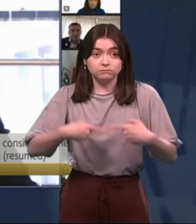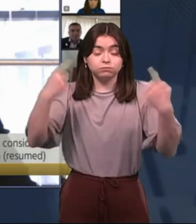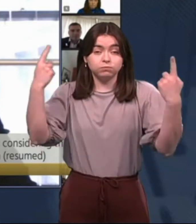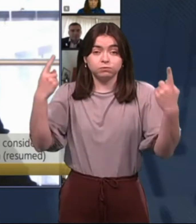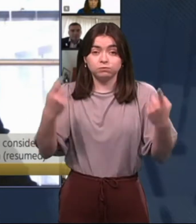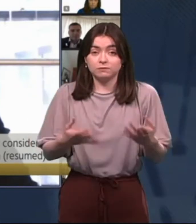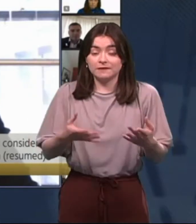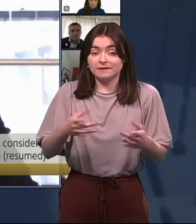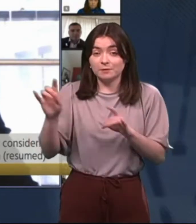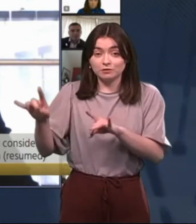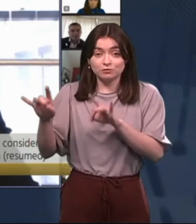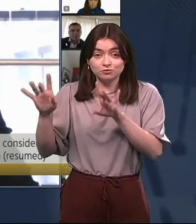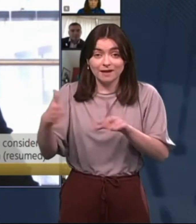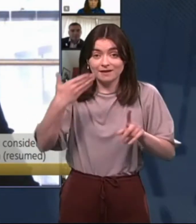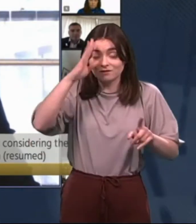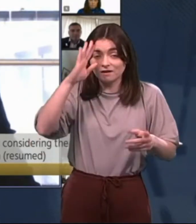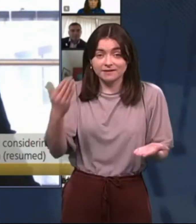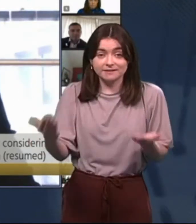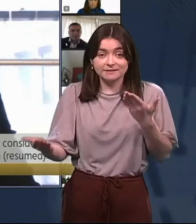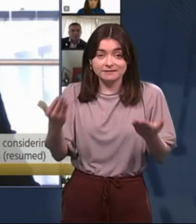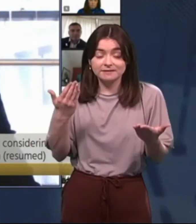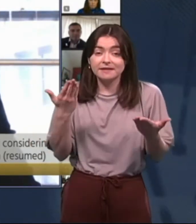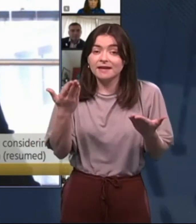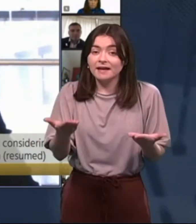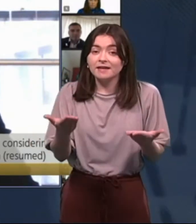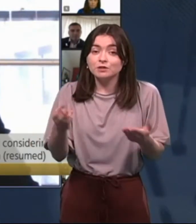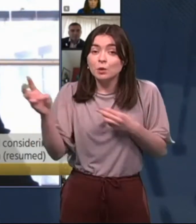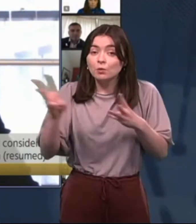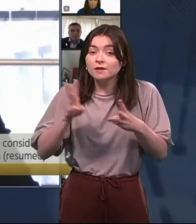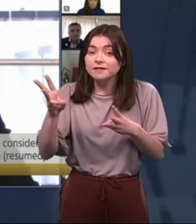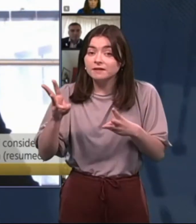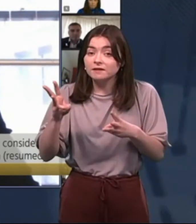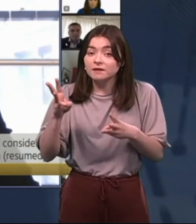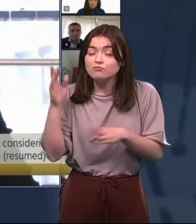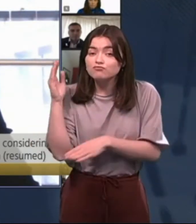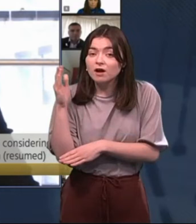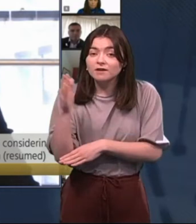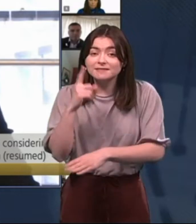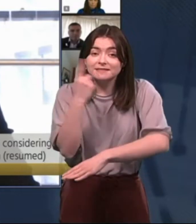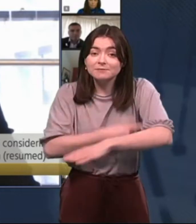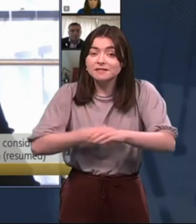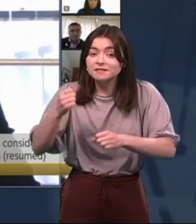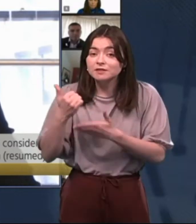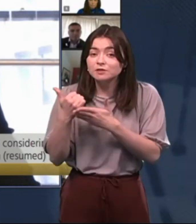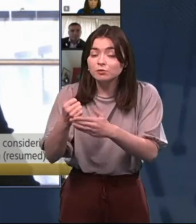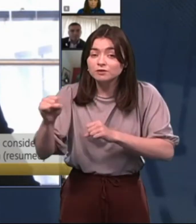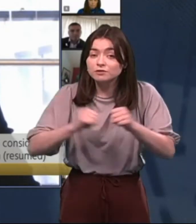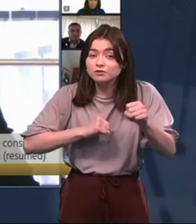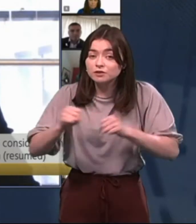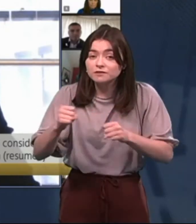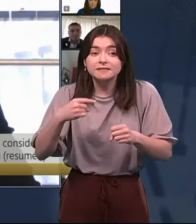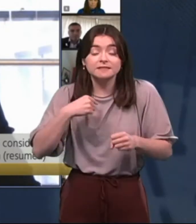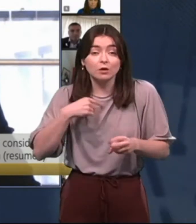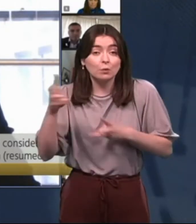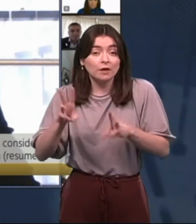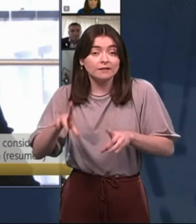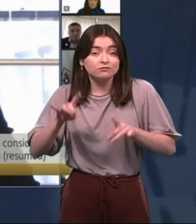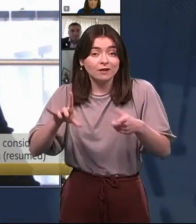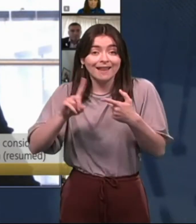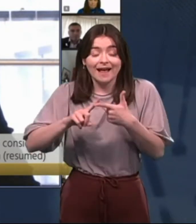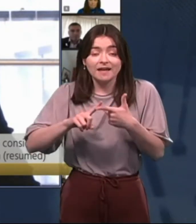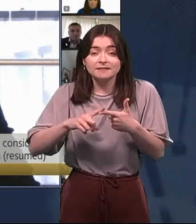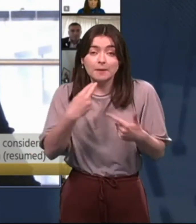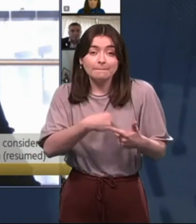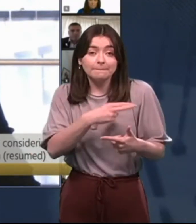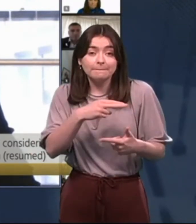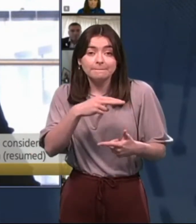Australia versus Ireland. And I have to say, from working abroad in disability support services, and it's not just Australia, I was working in Malta, and